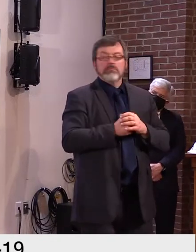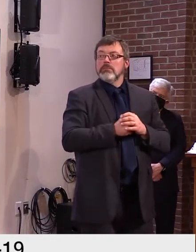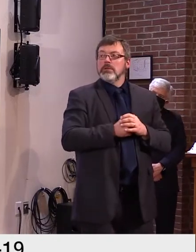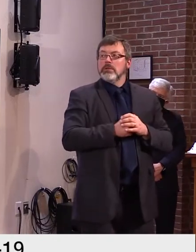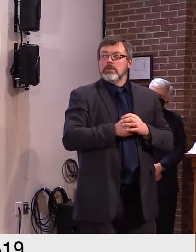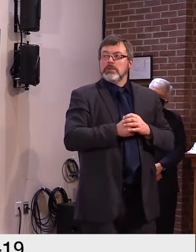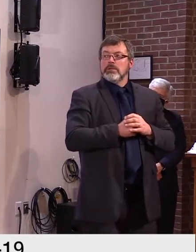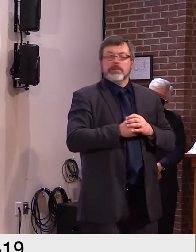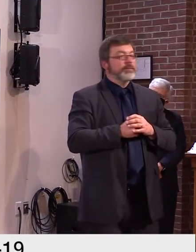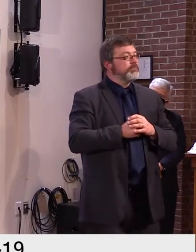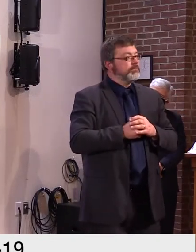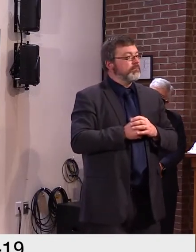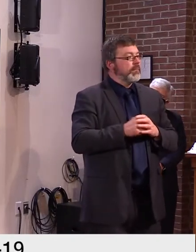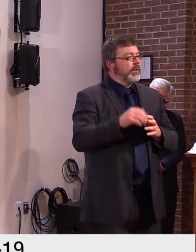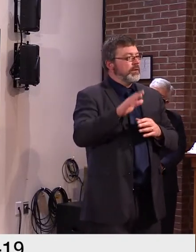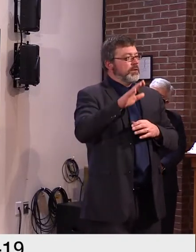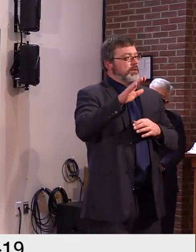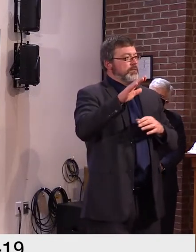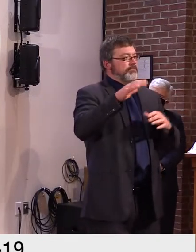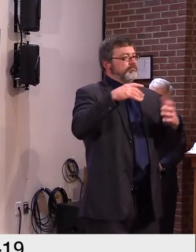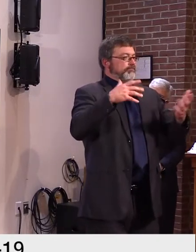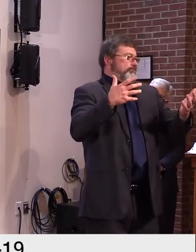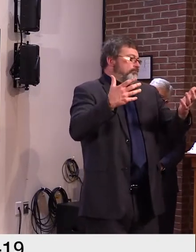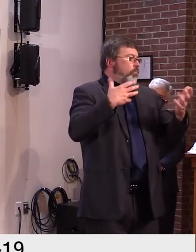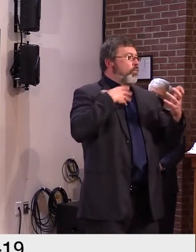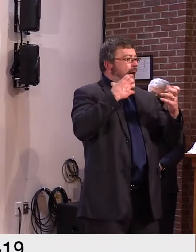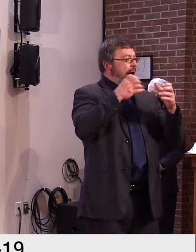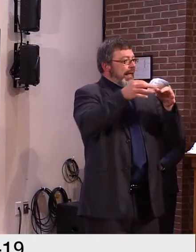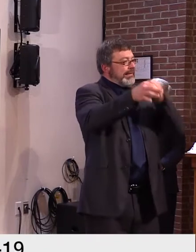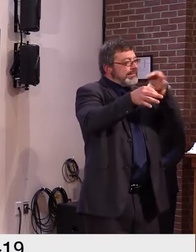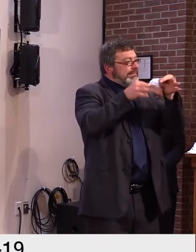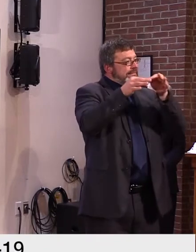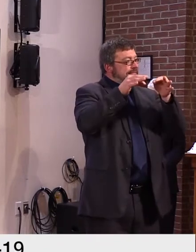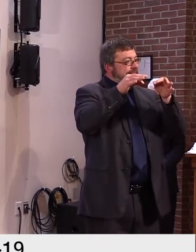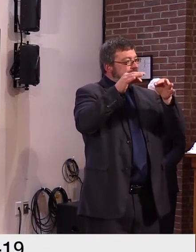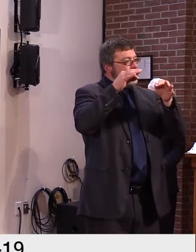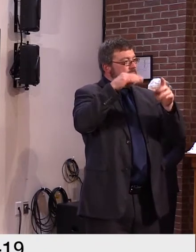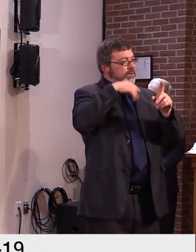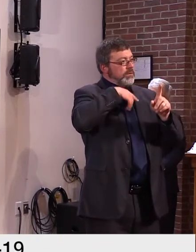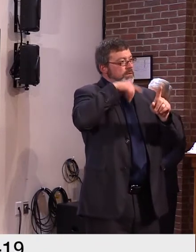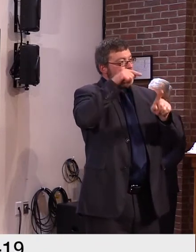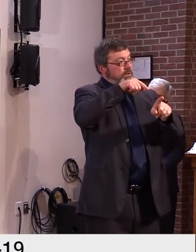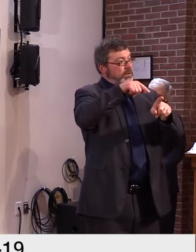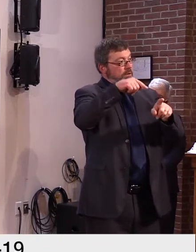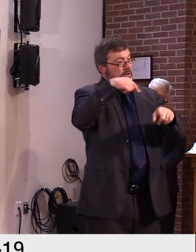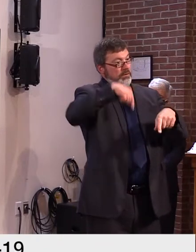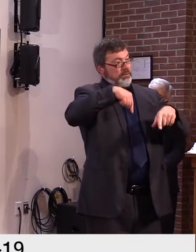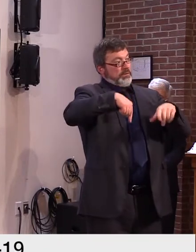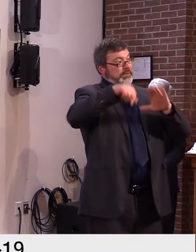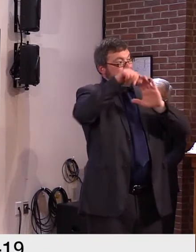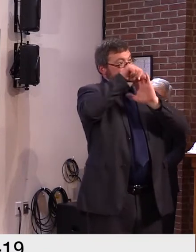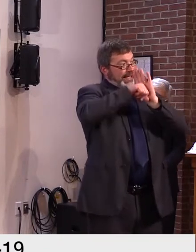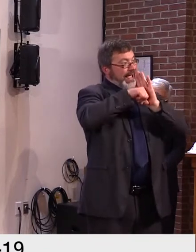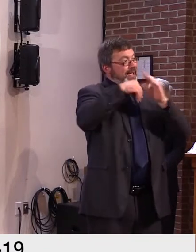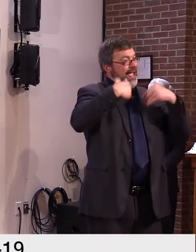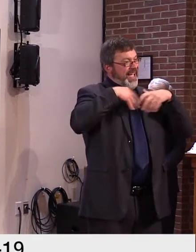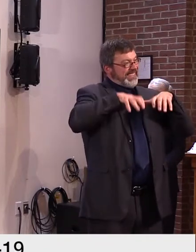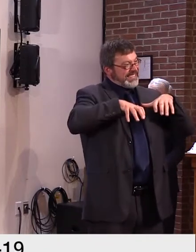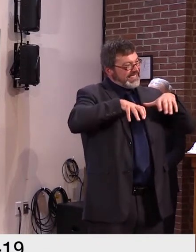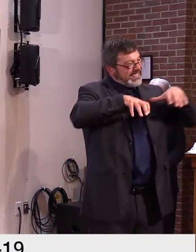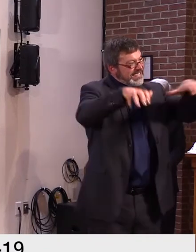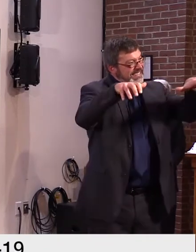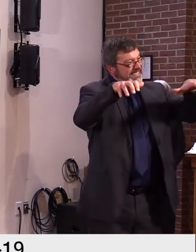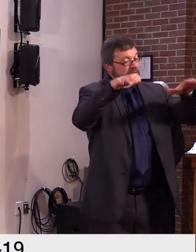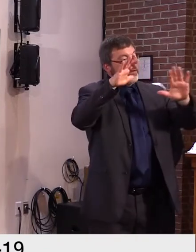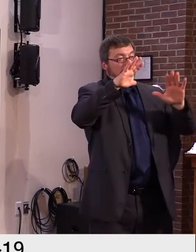surge and you had a patient with symptoms in the nursing home and they came back negative, you might say, I wonder if